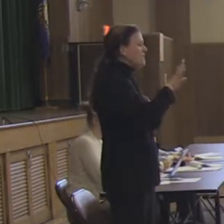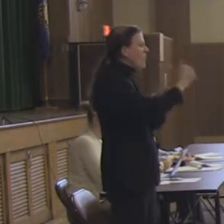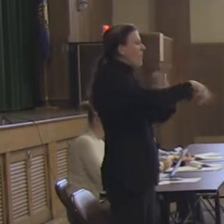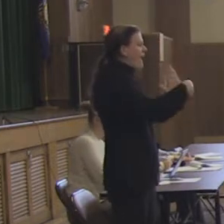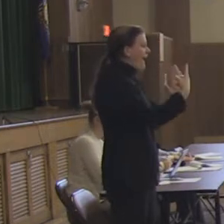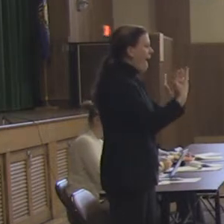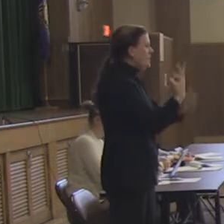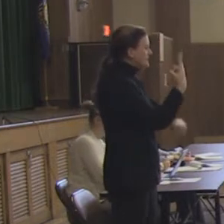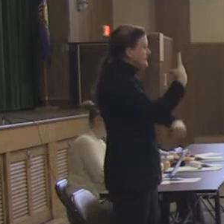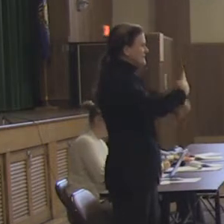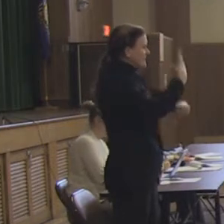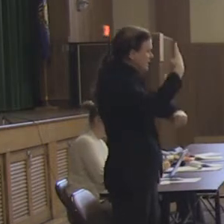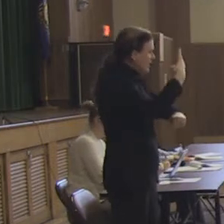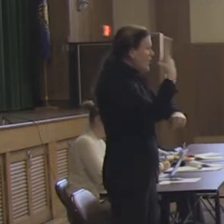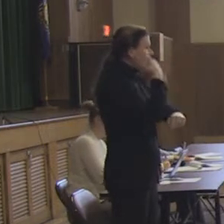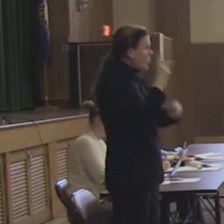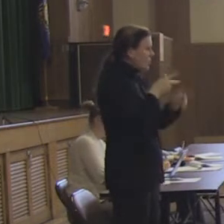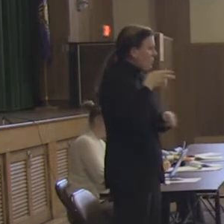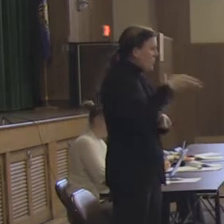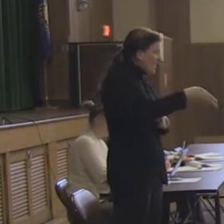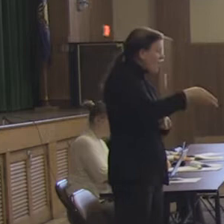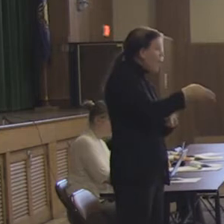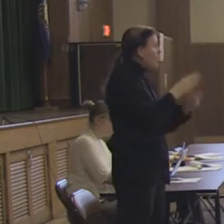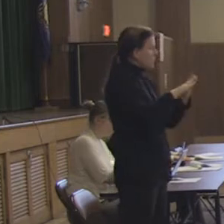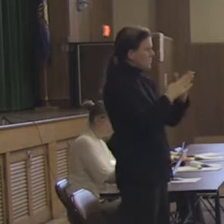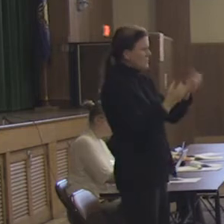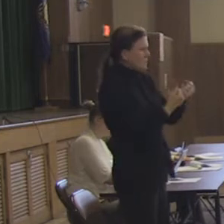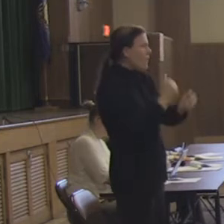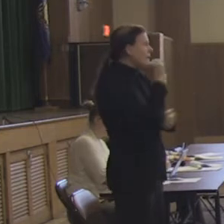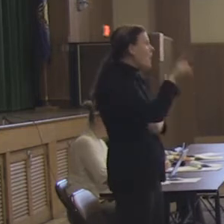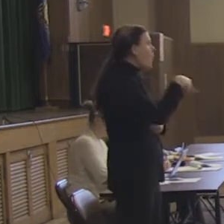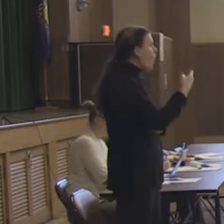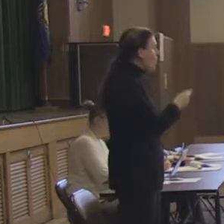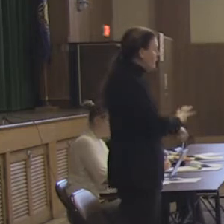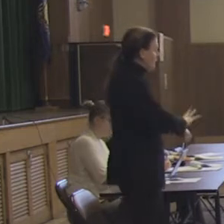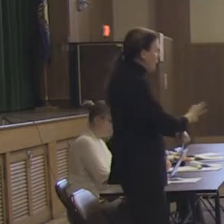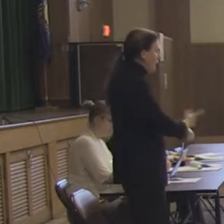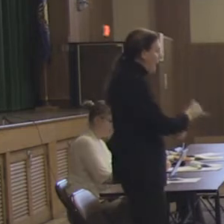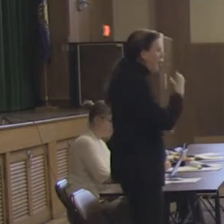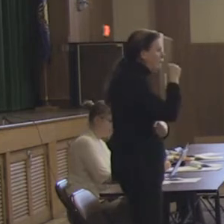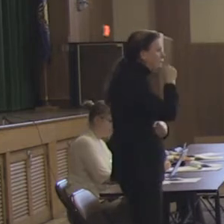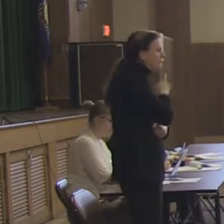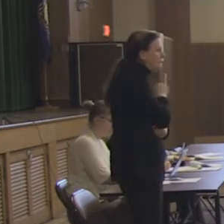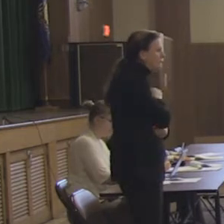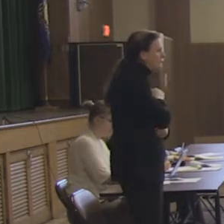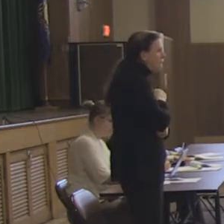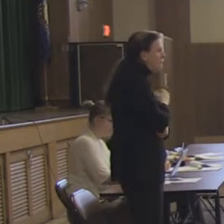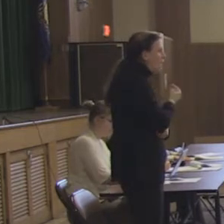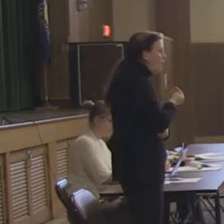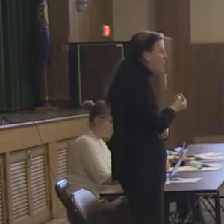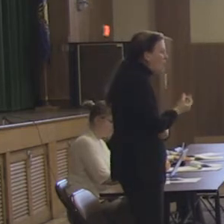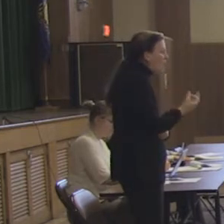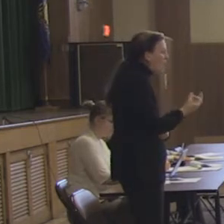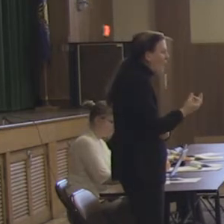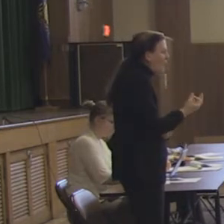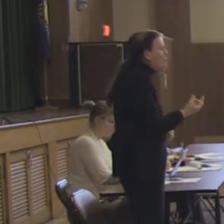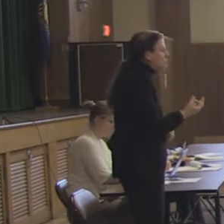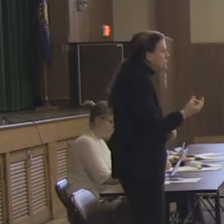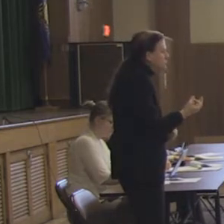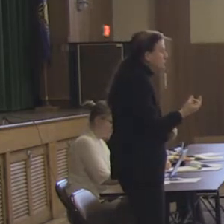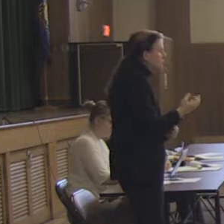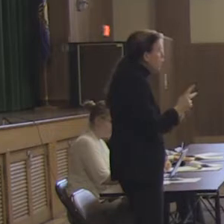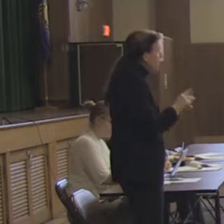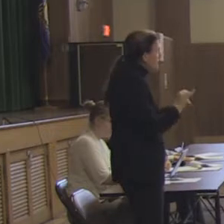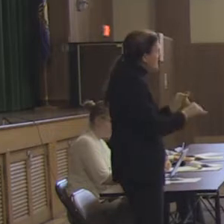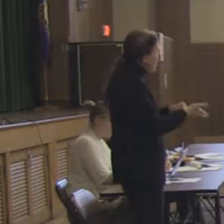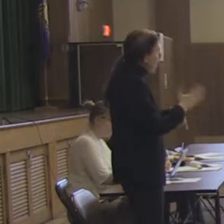to a community support program, not just having it from 4 to 8, and not only for people that can stay there